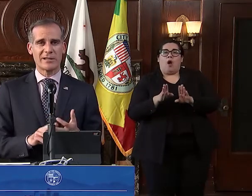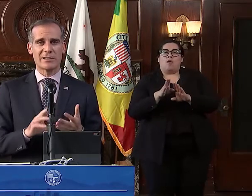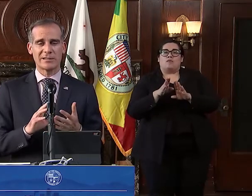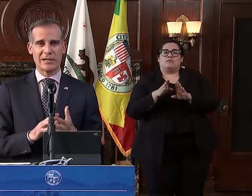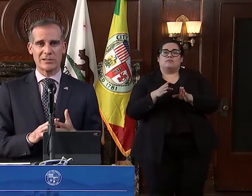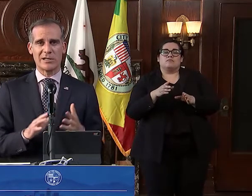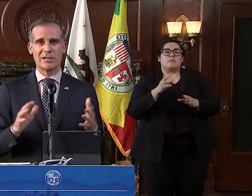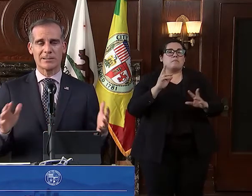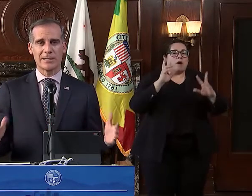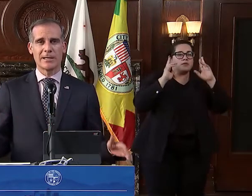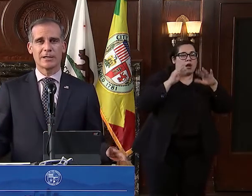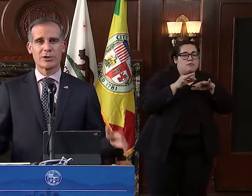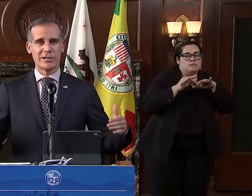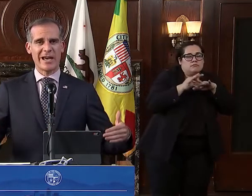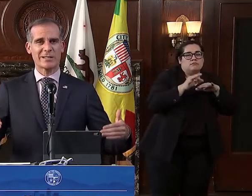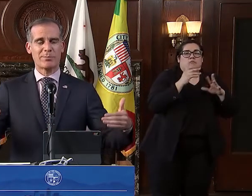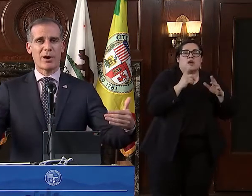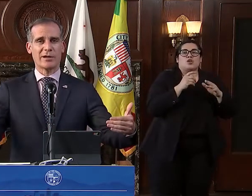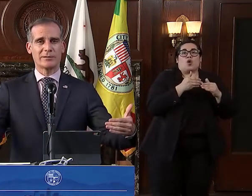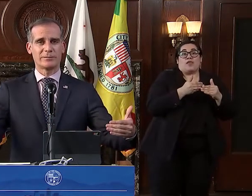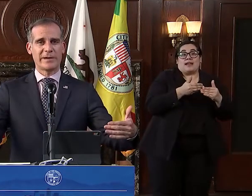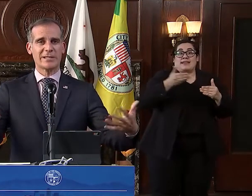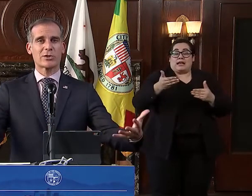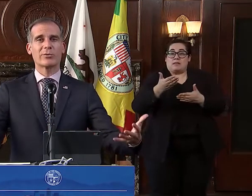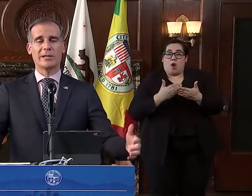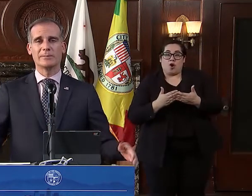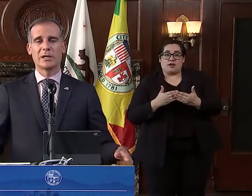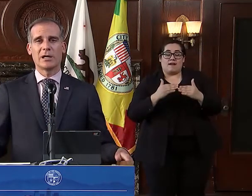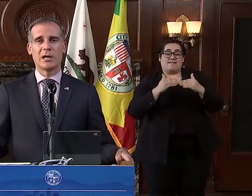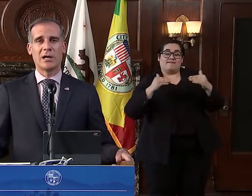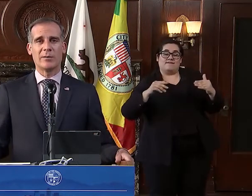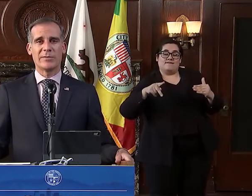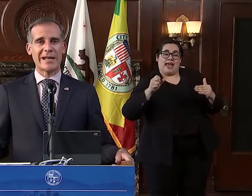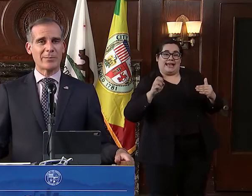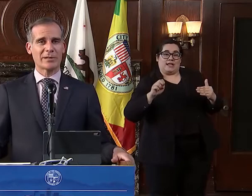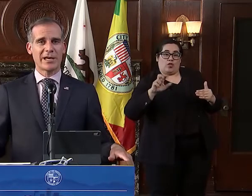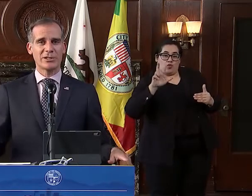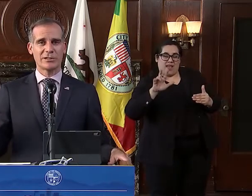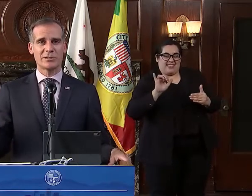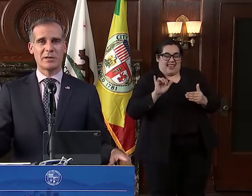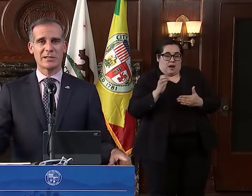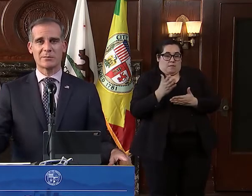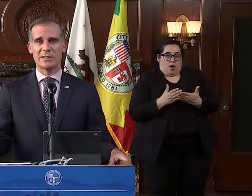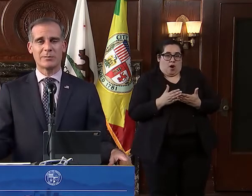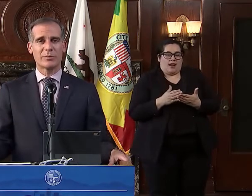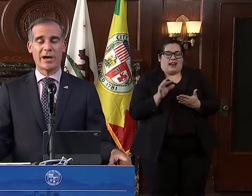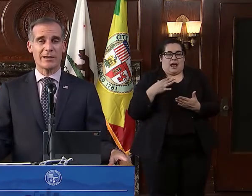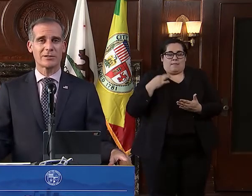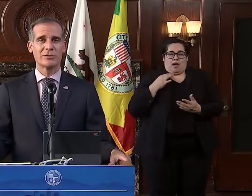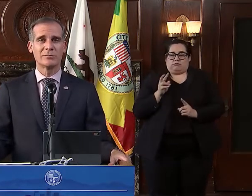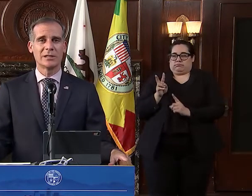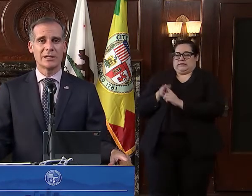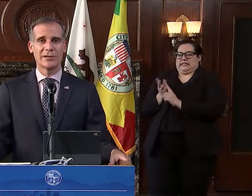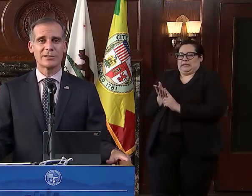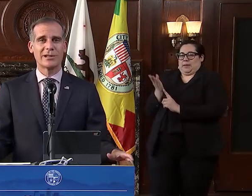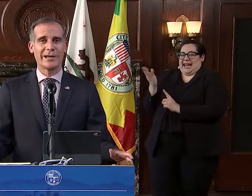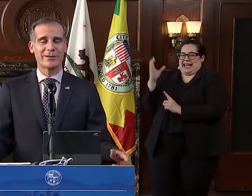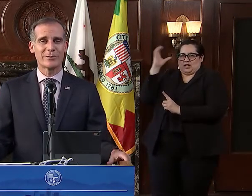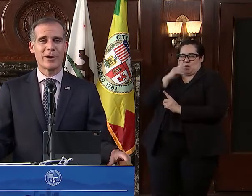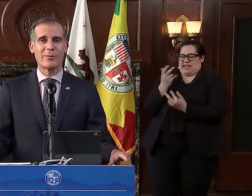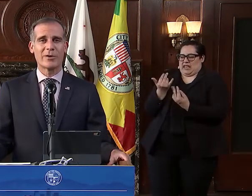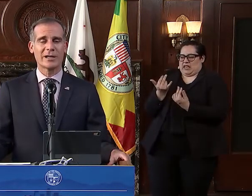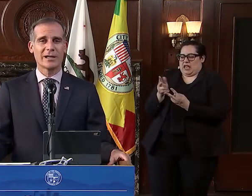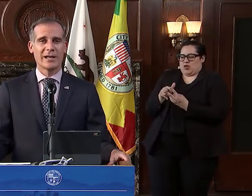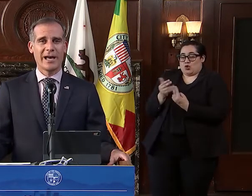hair salons, nail salons. So the next part, phase 3. That application is being submitted, I assume, either tonight